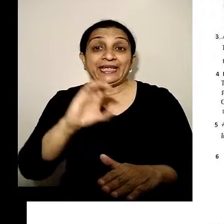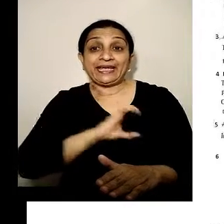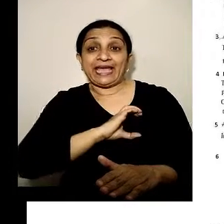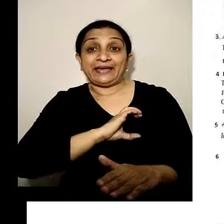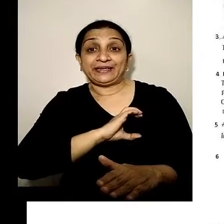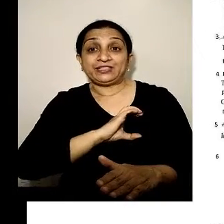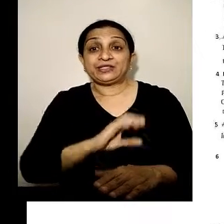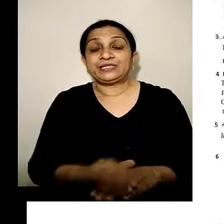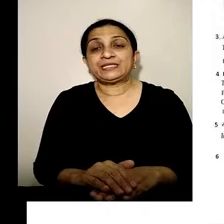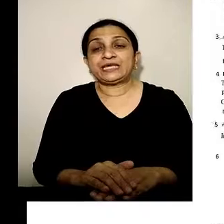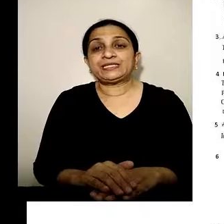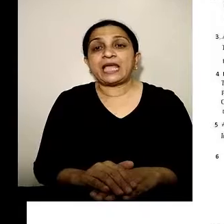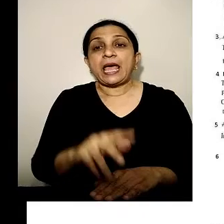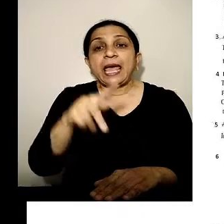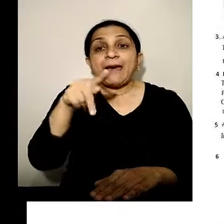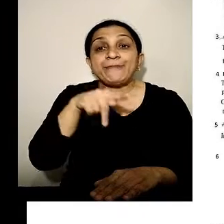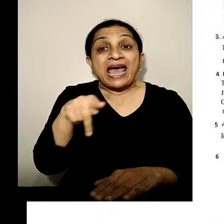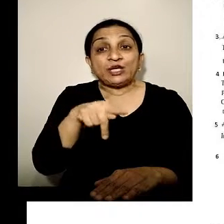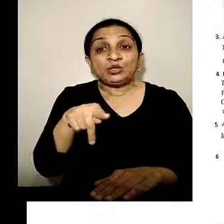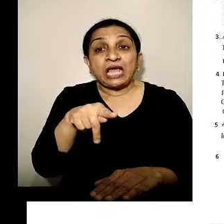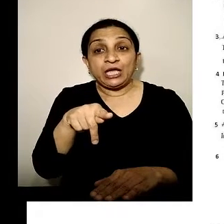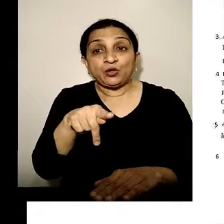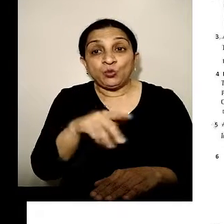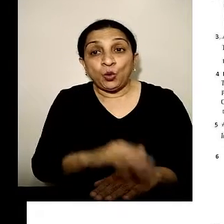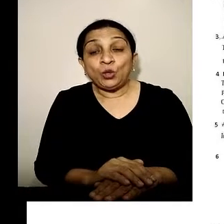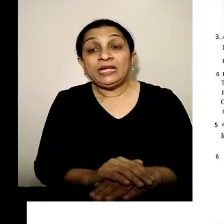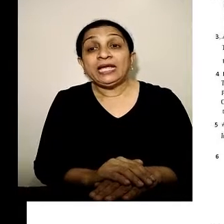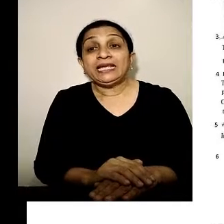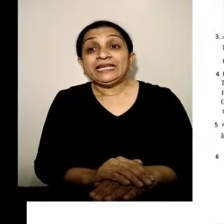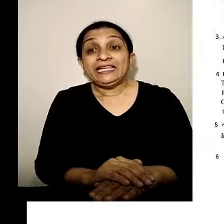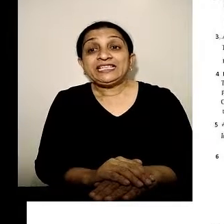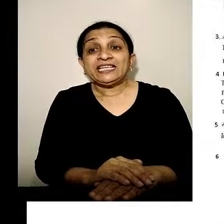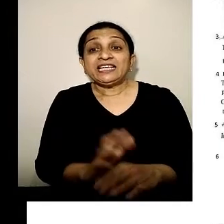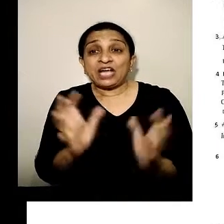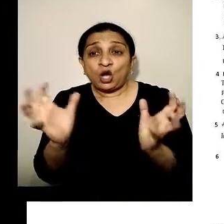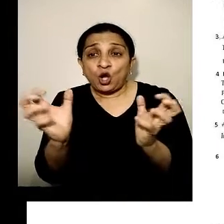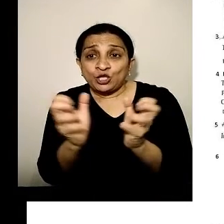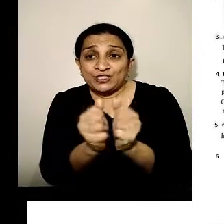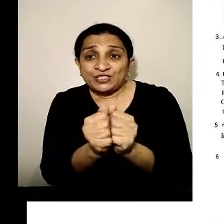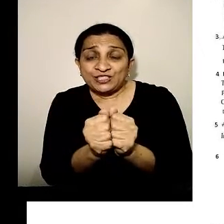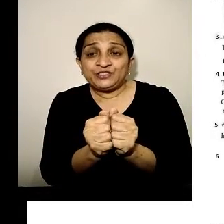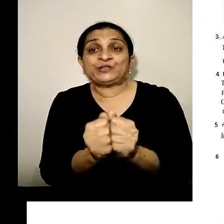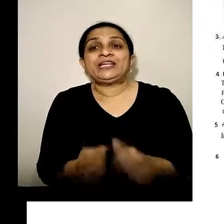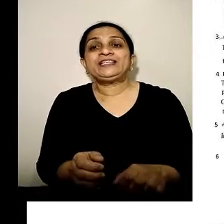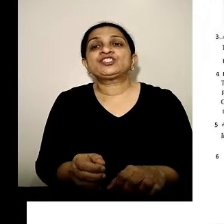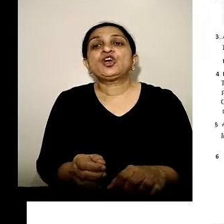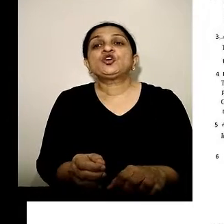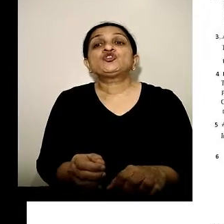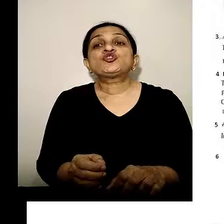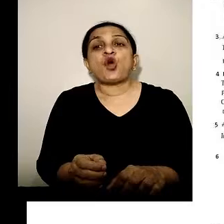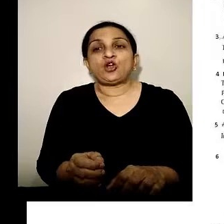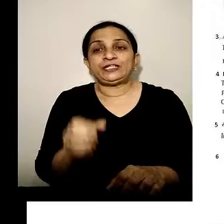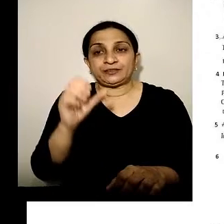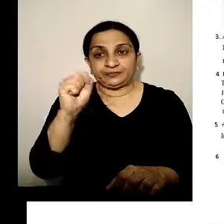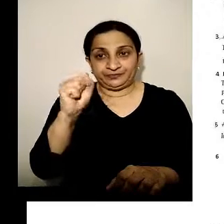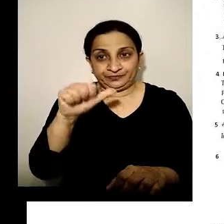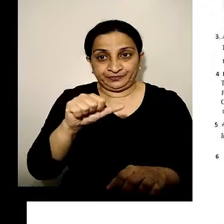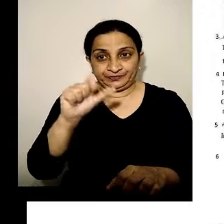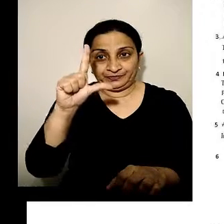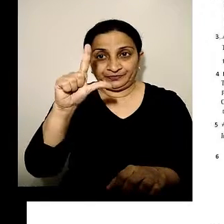feminine characteristics. Parathyroid, it concentrates